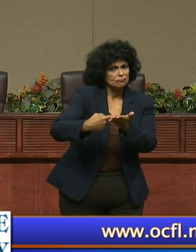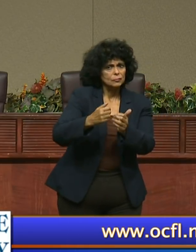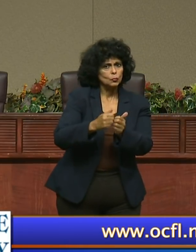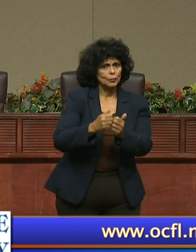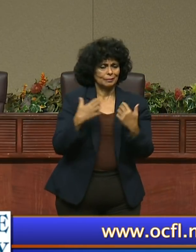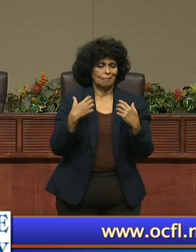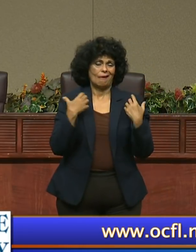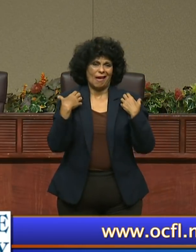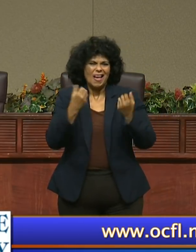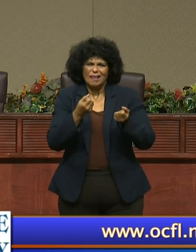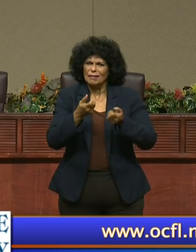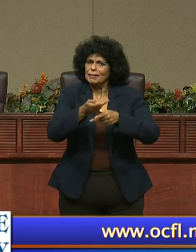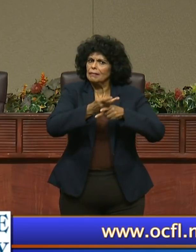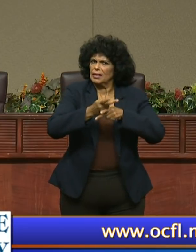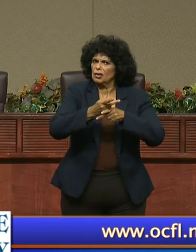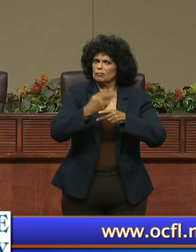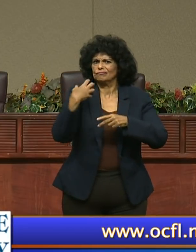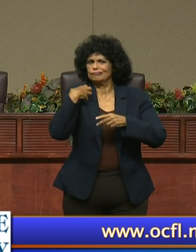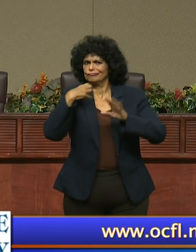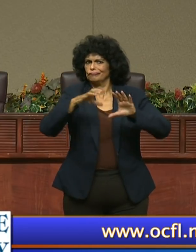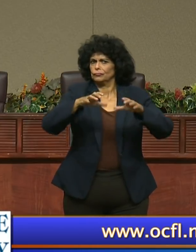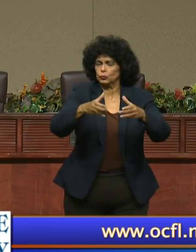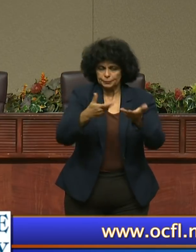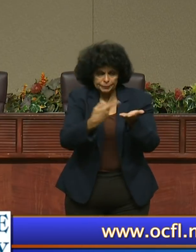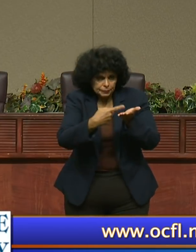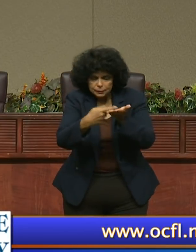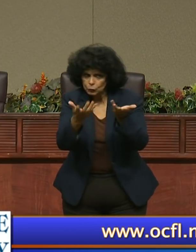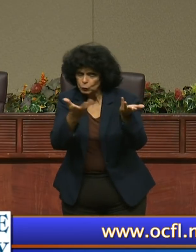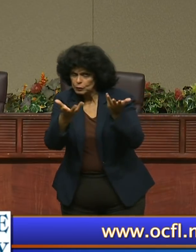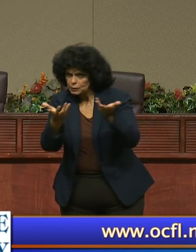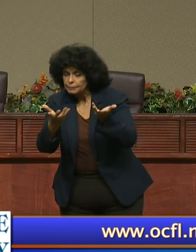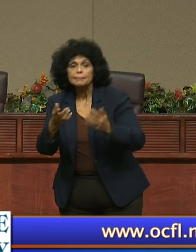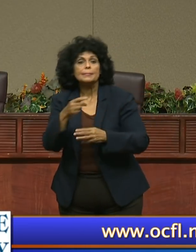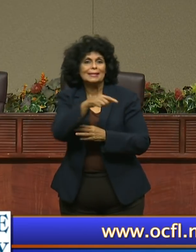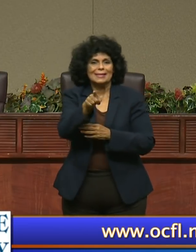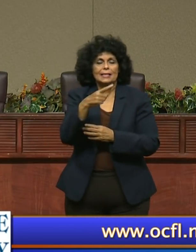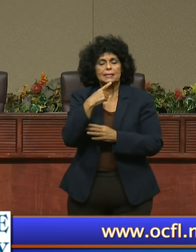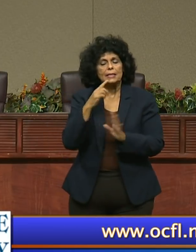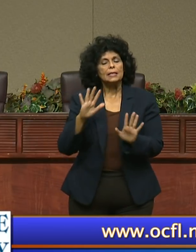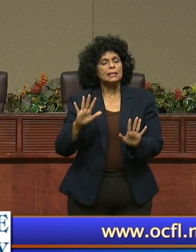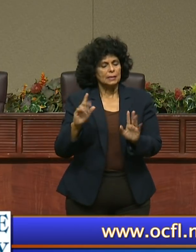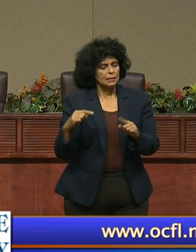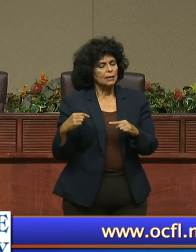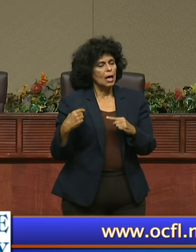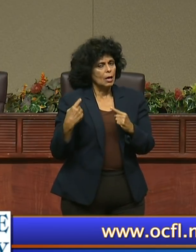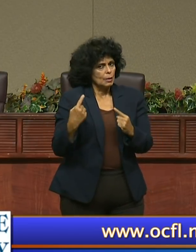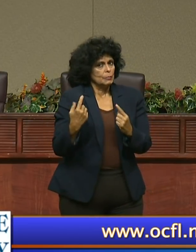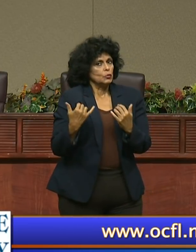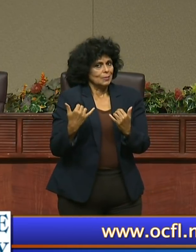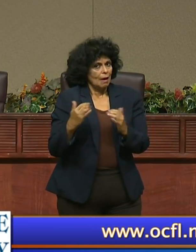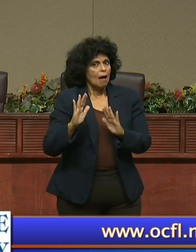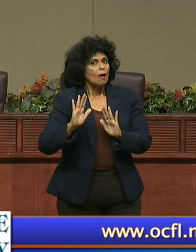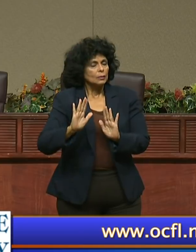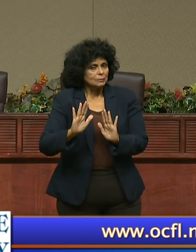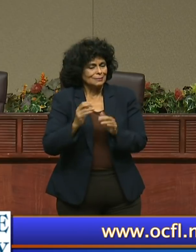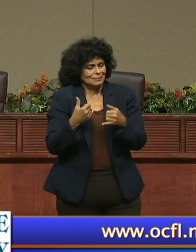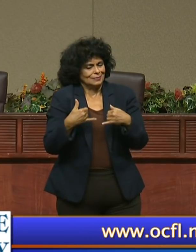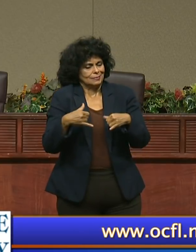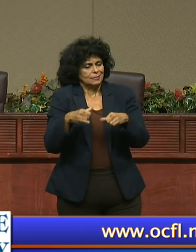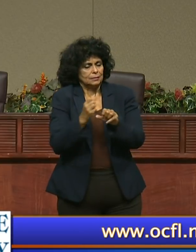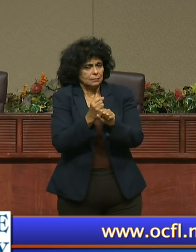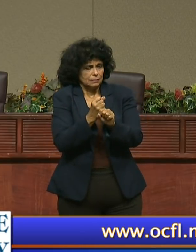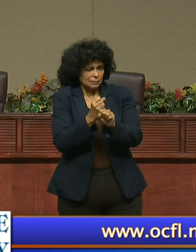area, and they have reassured me that at this point, we're fairly safe. We have not exceeded capacity within